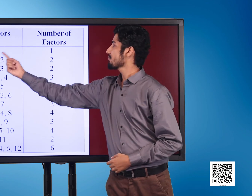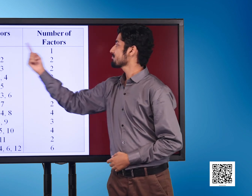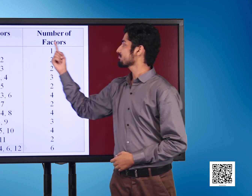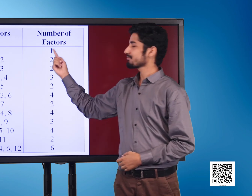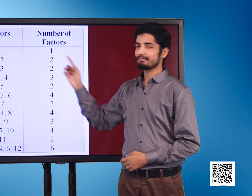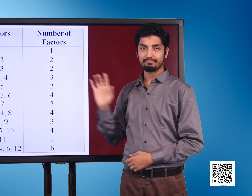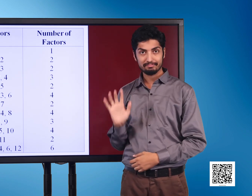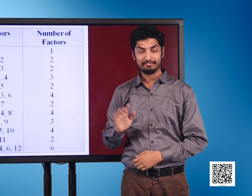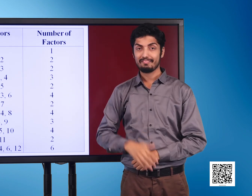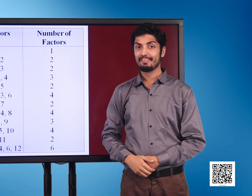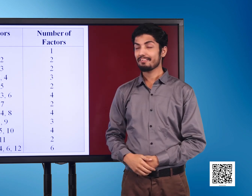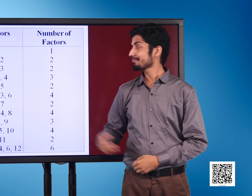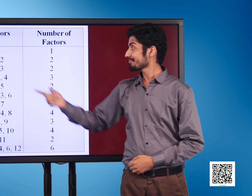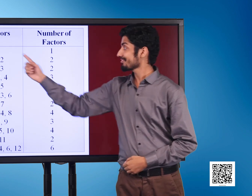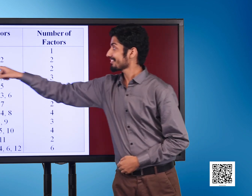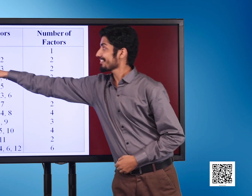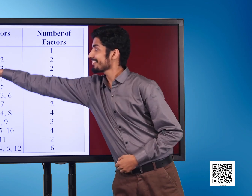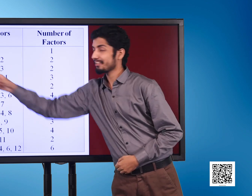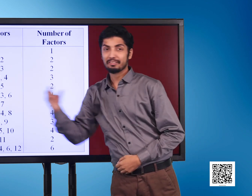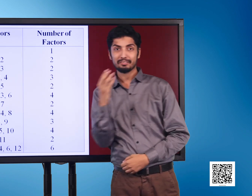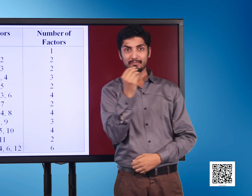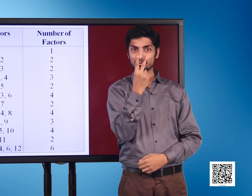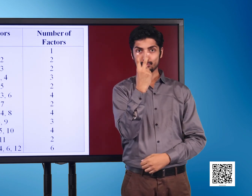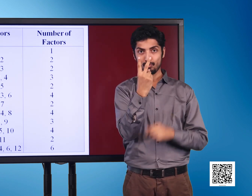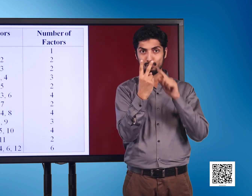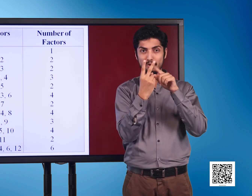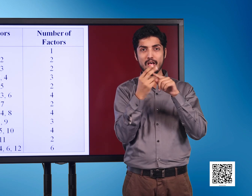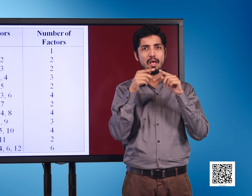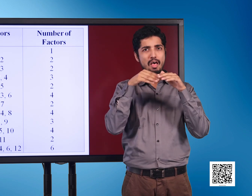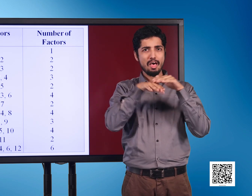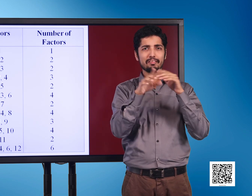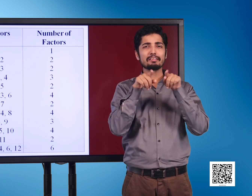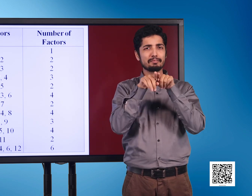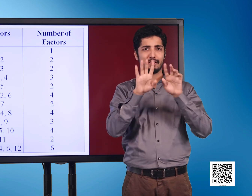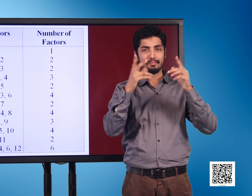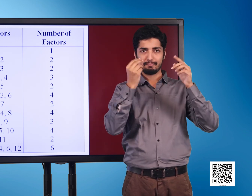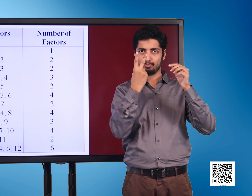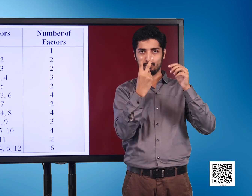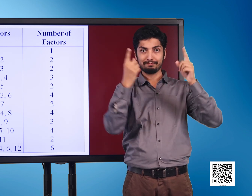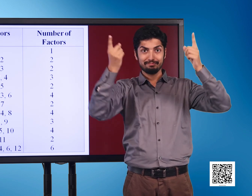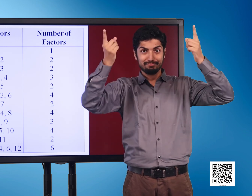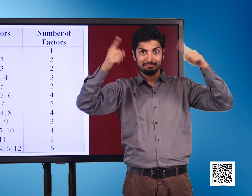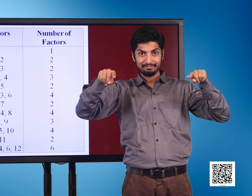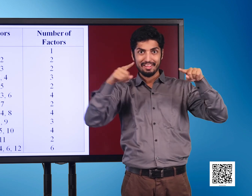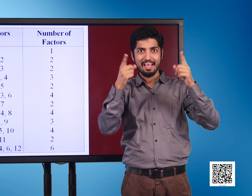7, 1, 7. 2, 8. 1, 2, 4,